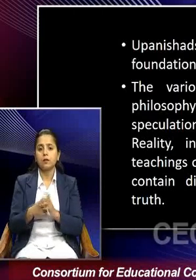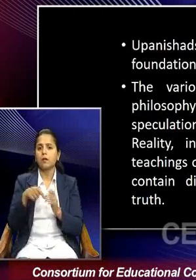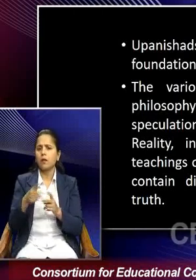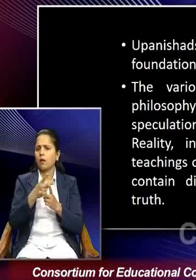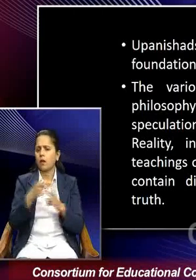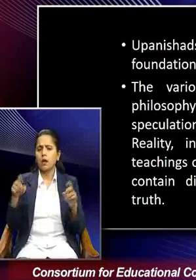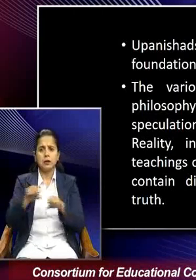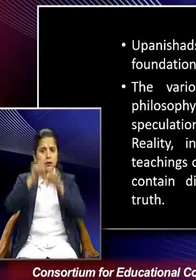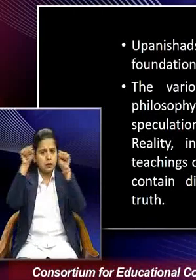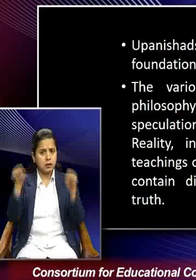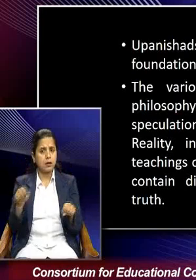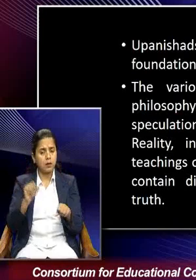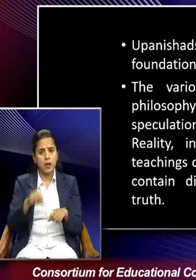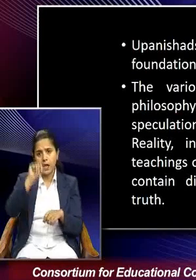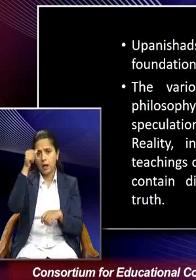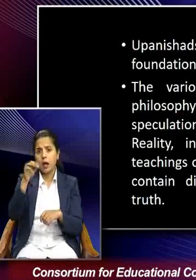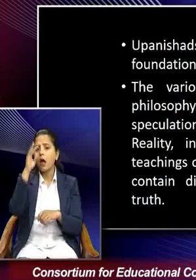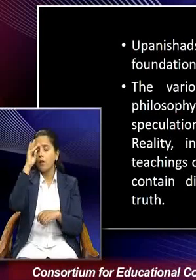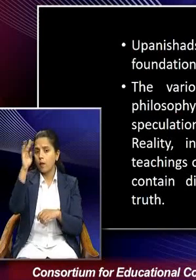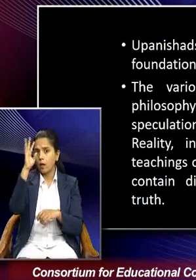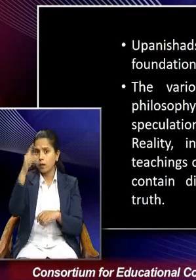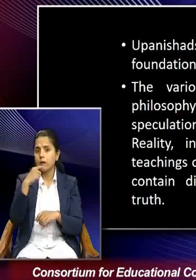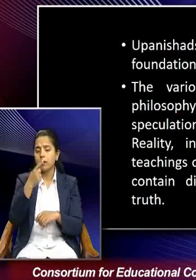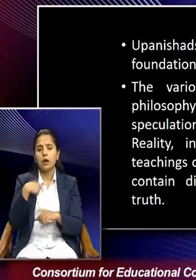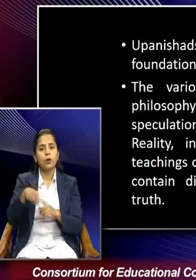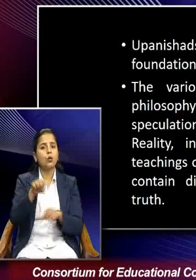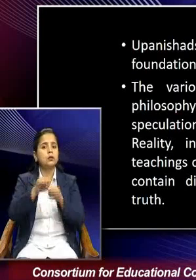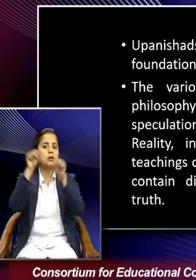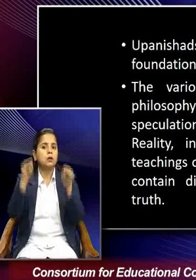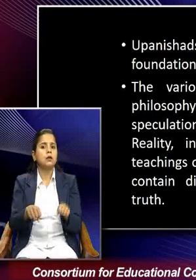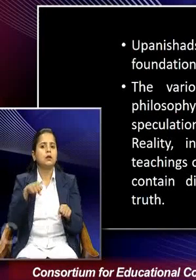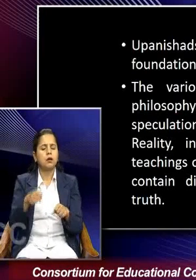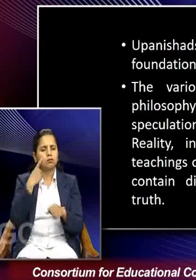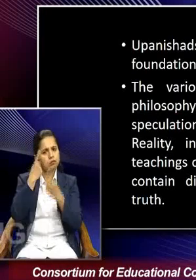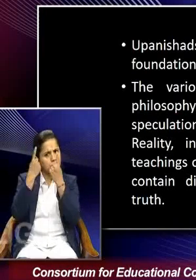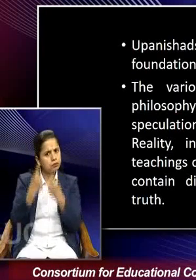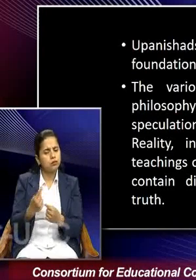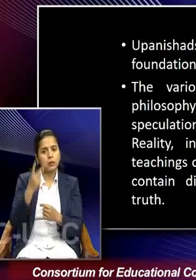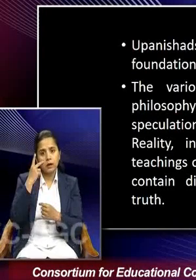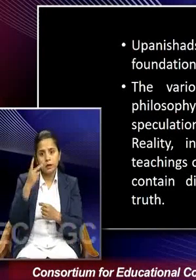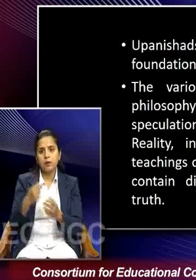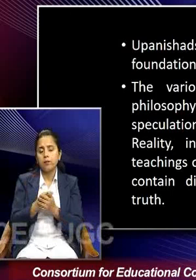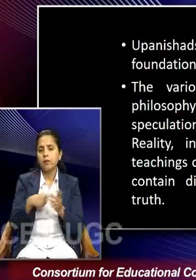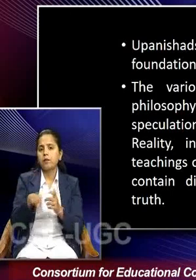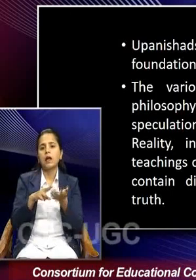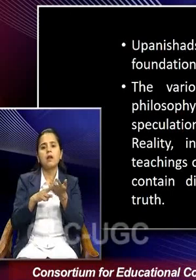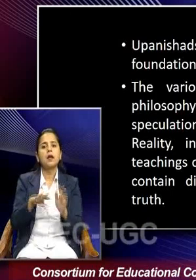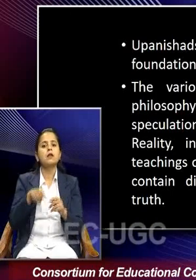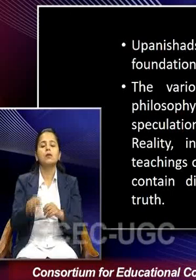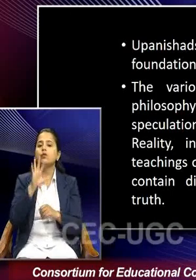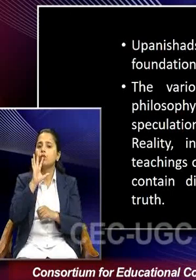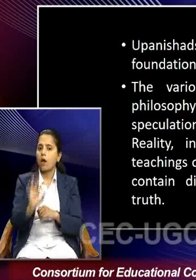Various systems of Indian philosophy are systematic speculations on the nature of